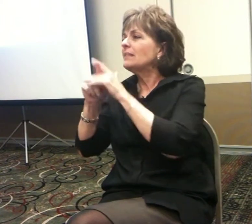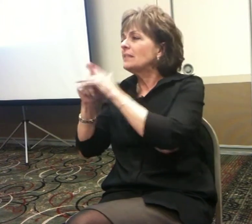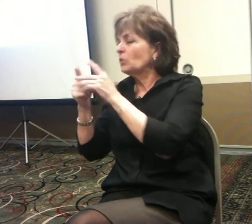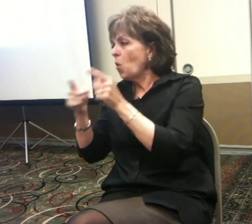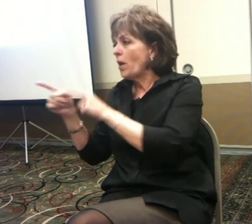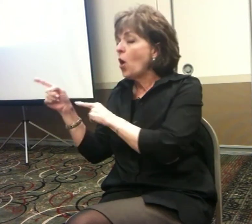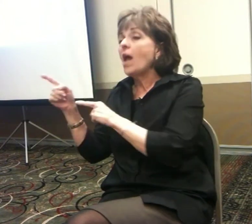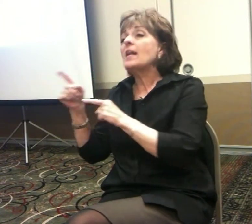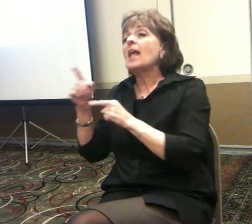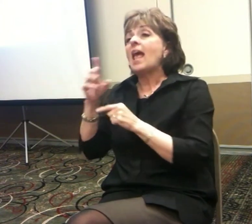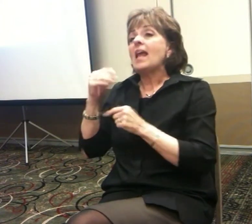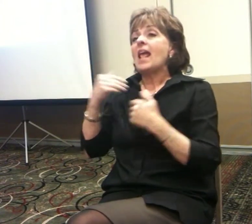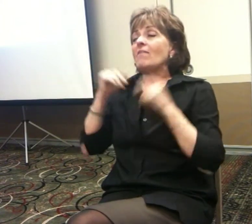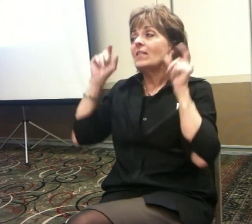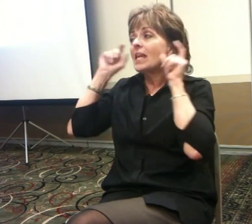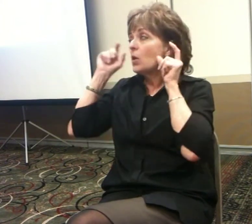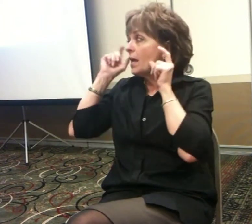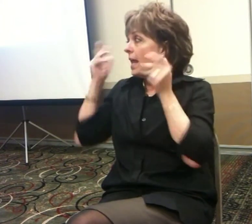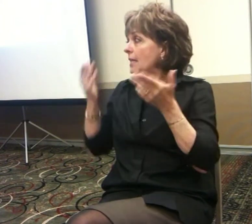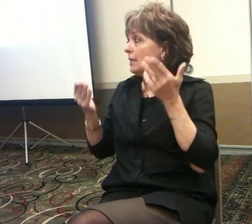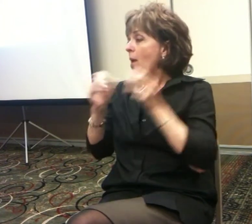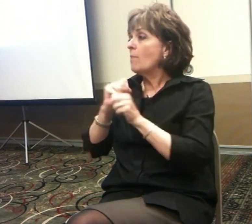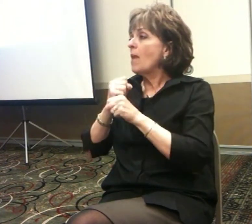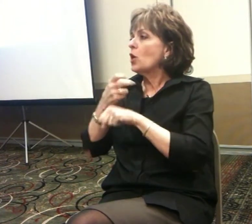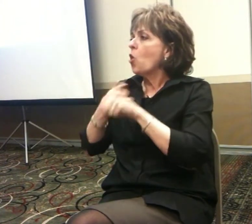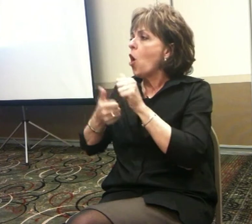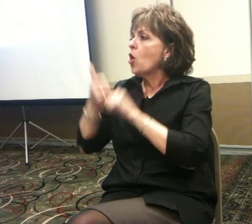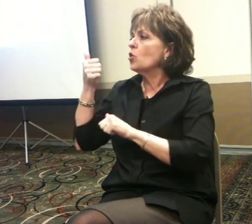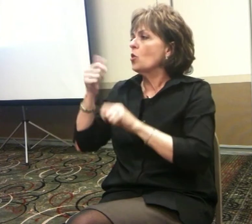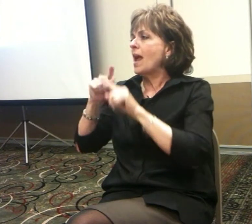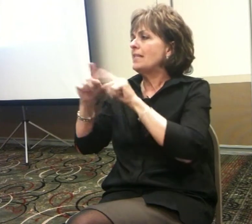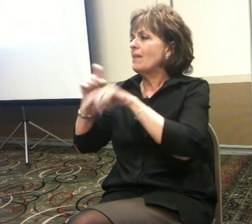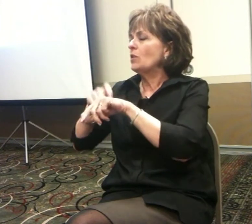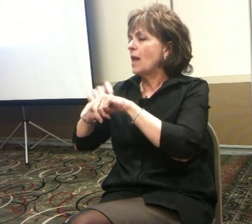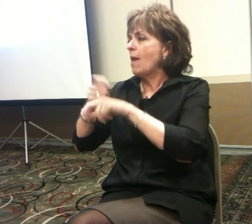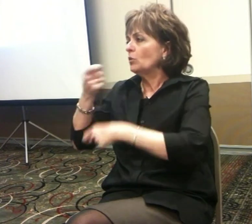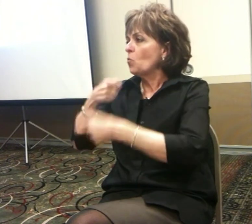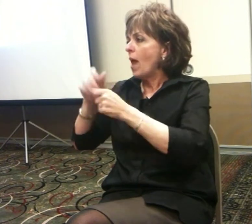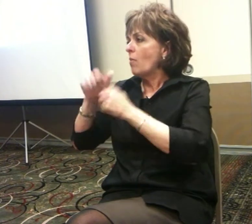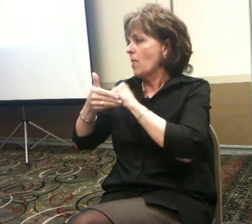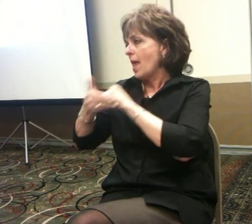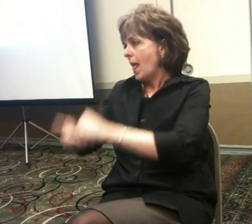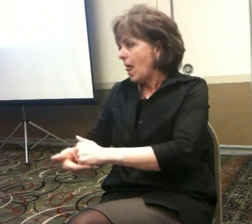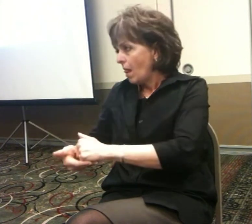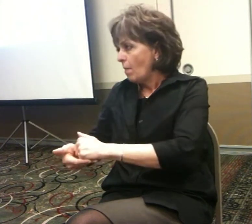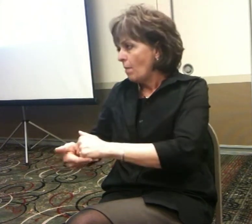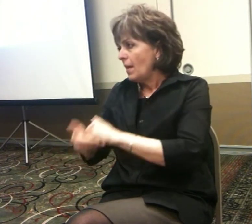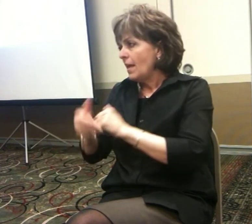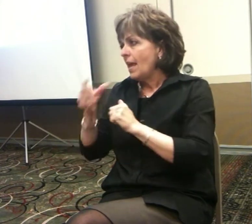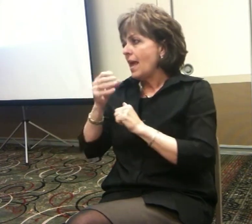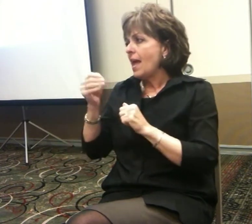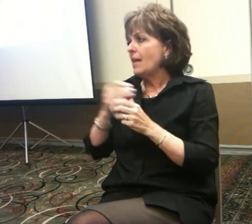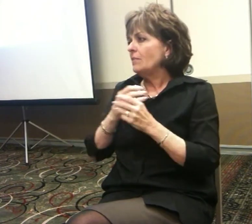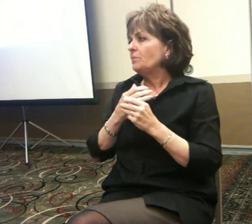fact, having the hearing aids might make it harder at different times rather than helping him. And the